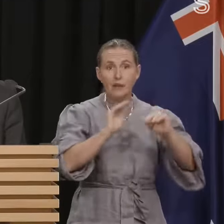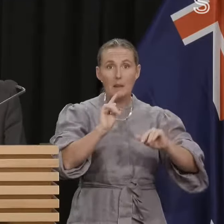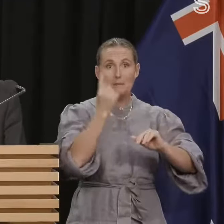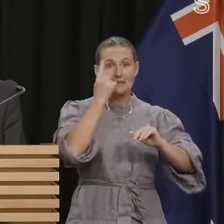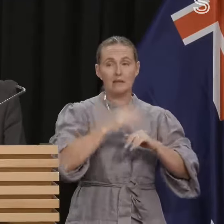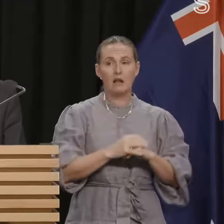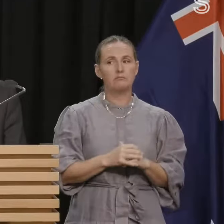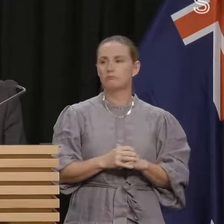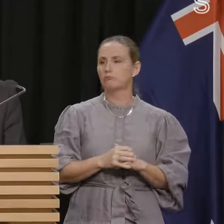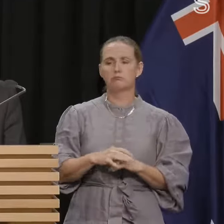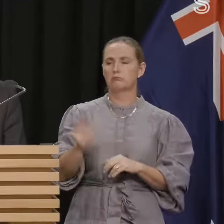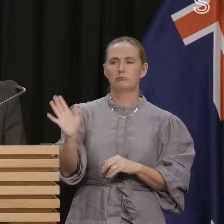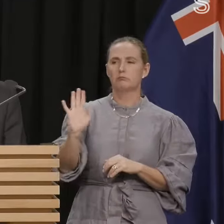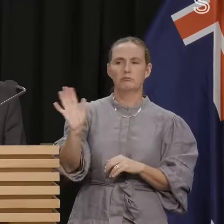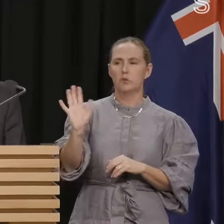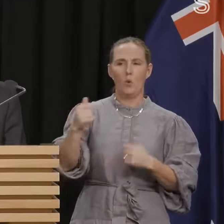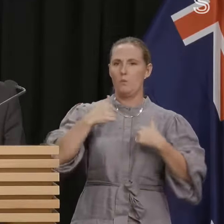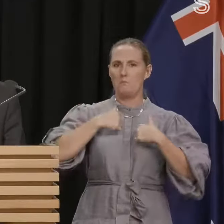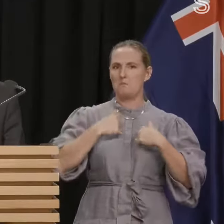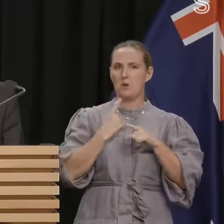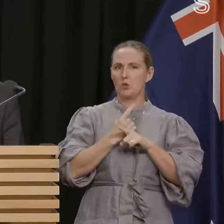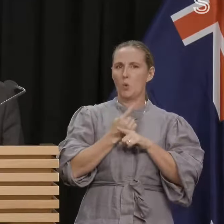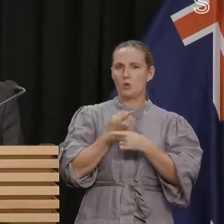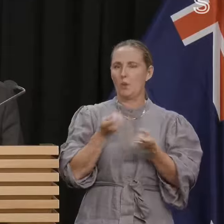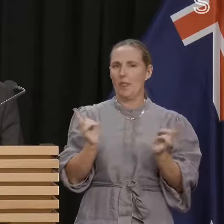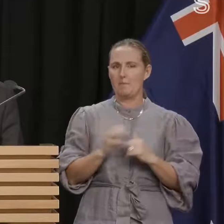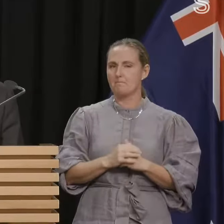them, and nor to my knowledge,